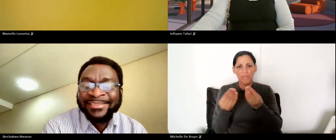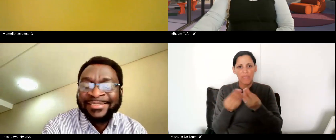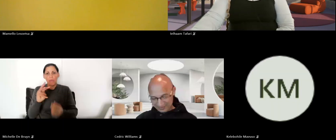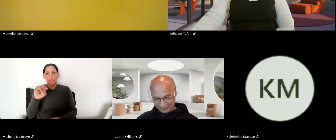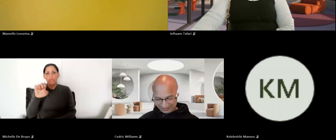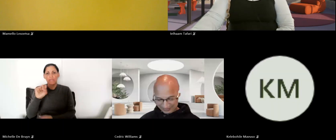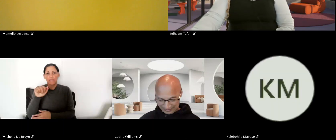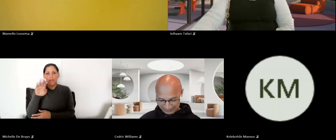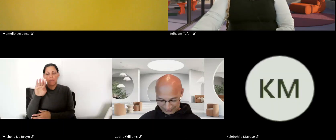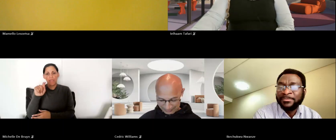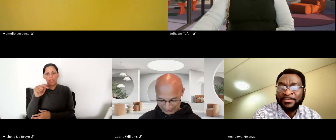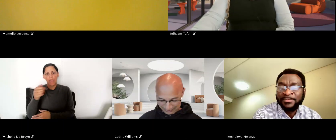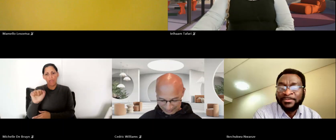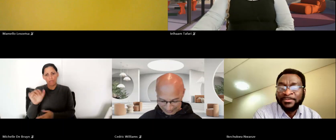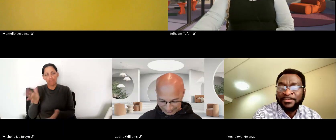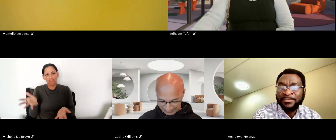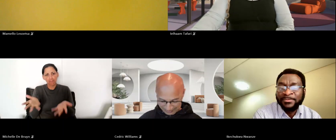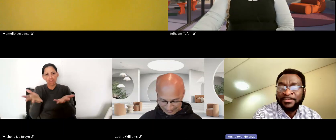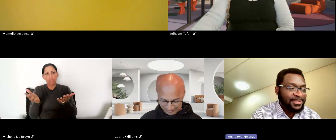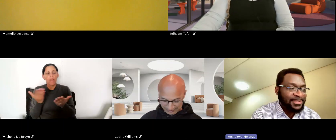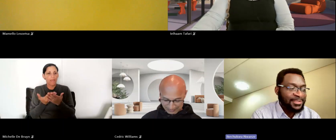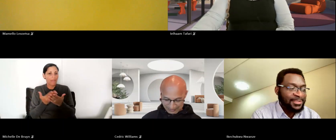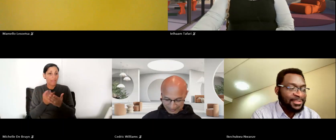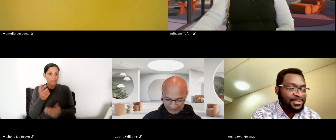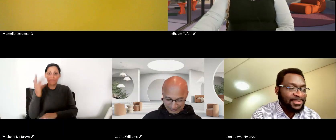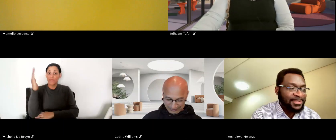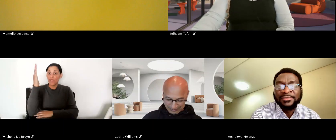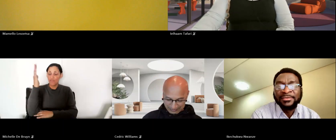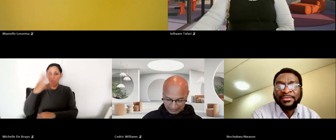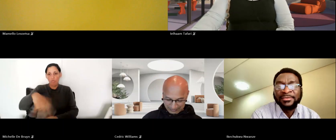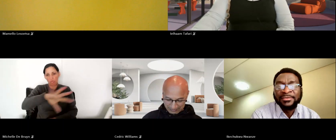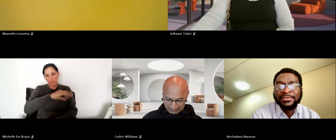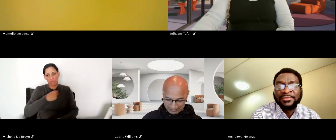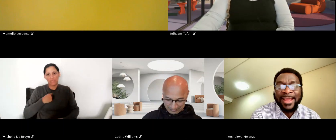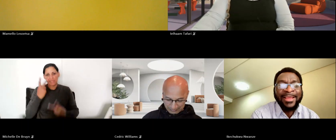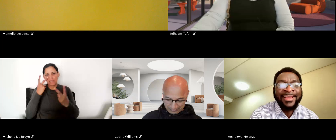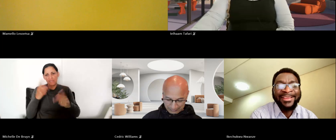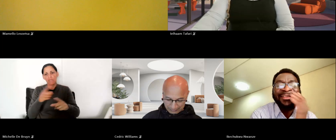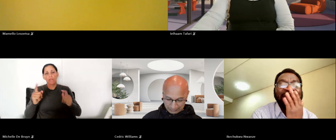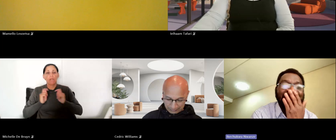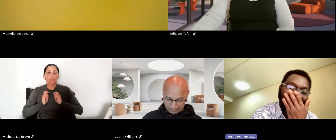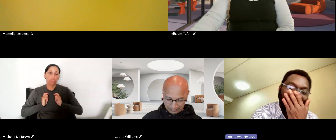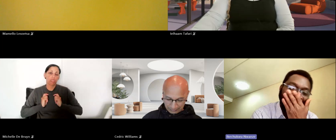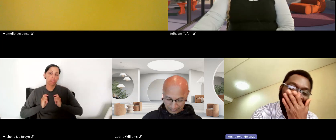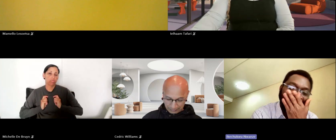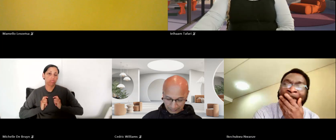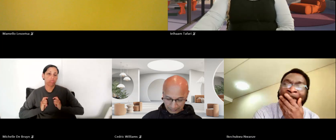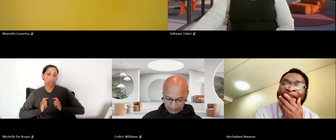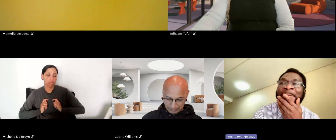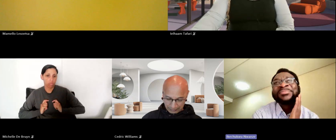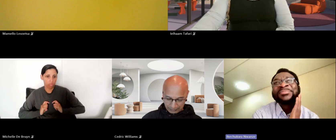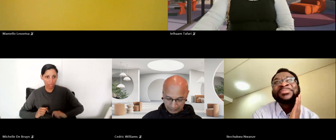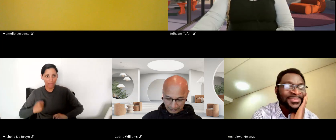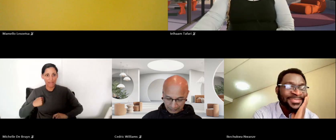Good afternoon, everyone. I see that exhaustion. I can feel it.